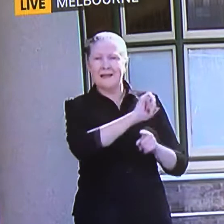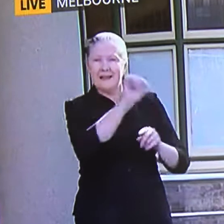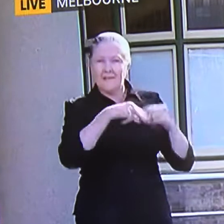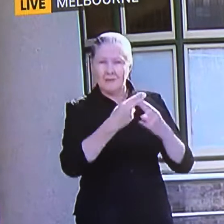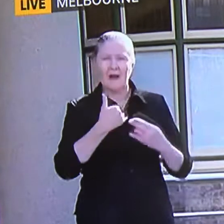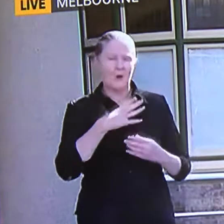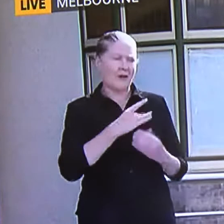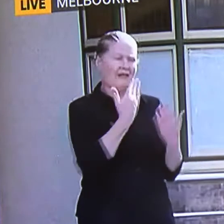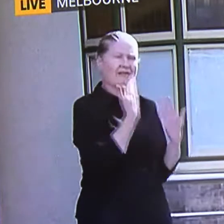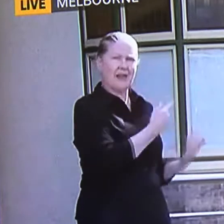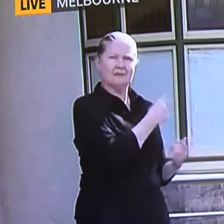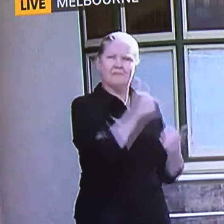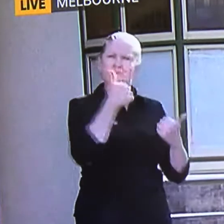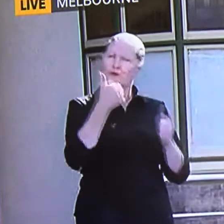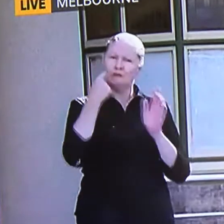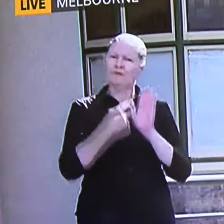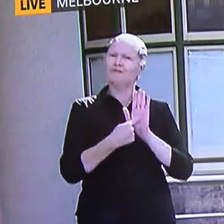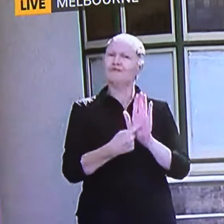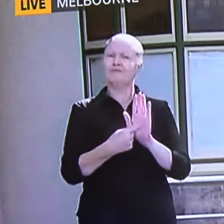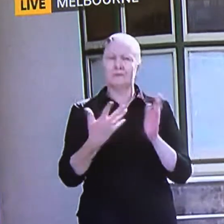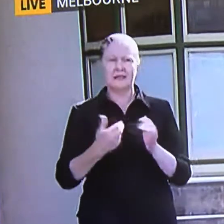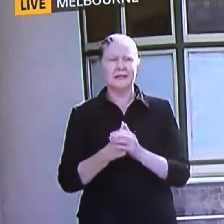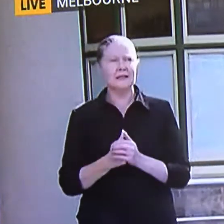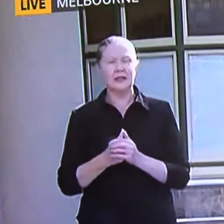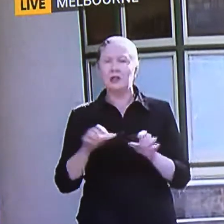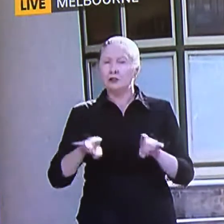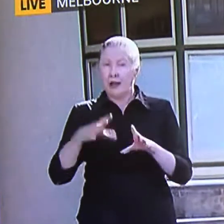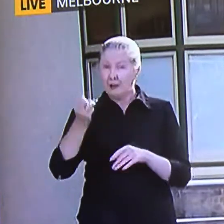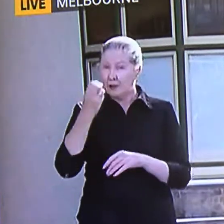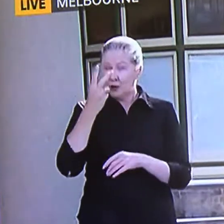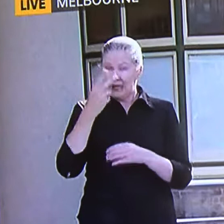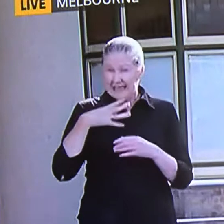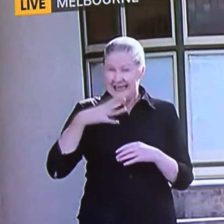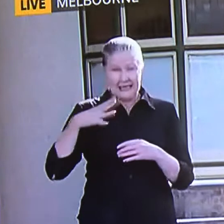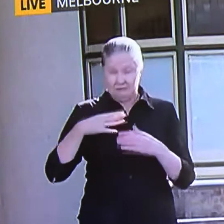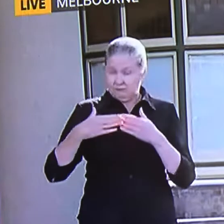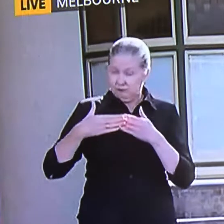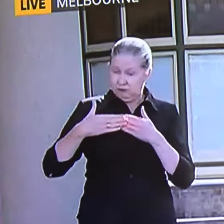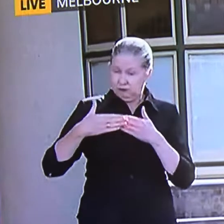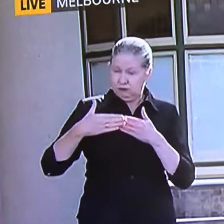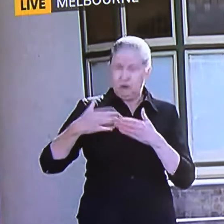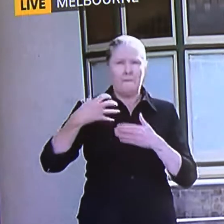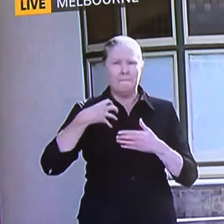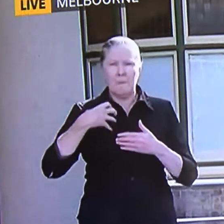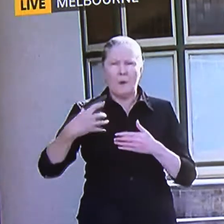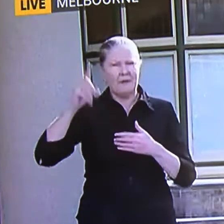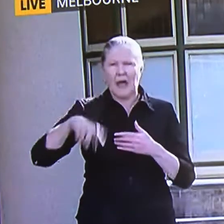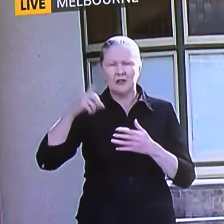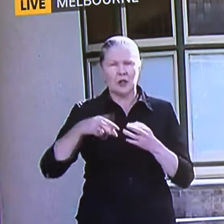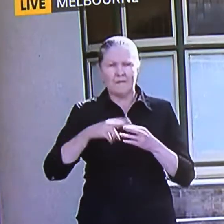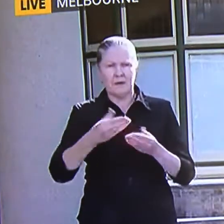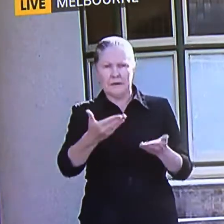for leading the way. Australia every week needs 29,000 donations, and we will continue to need those through